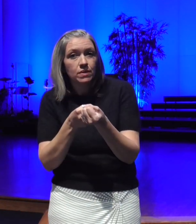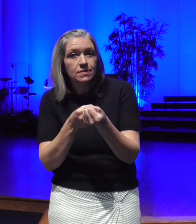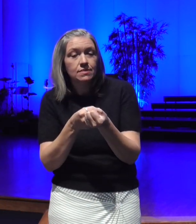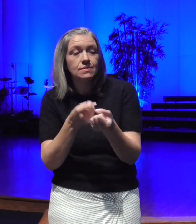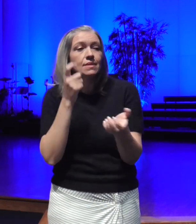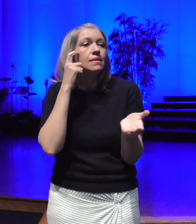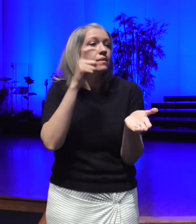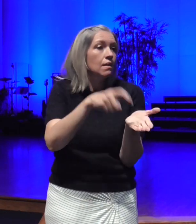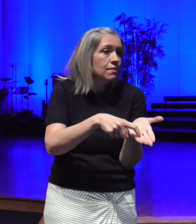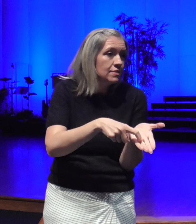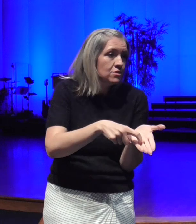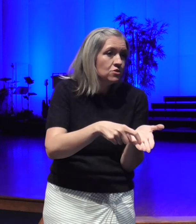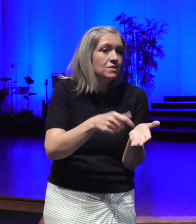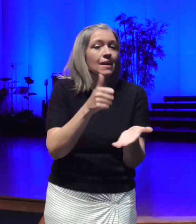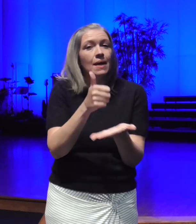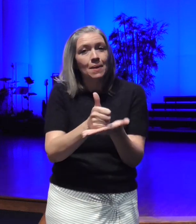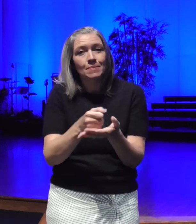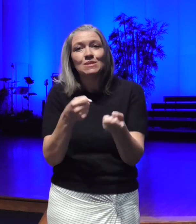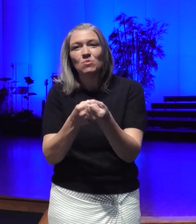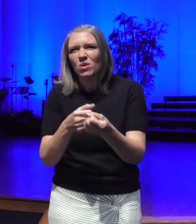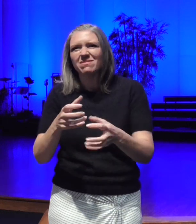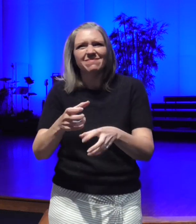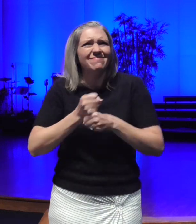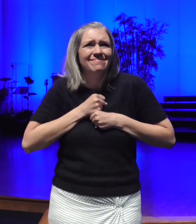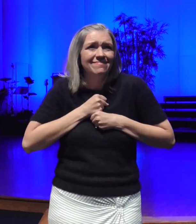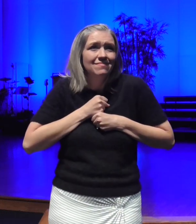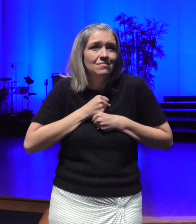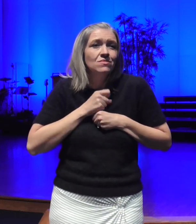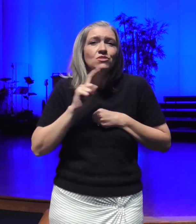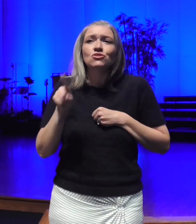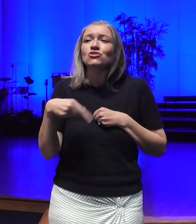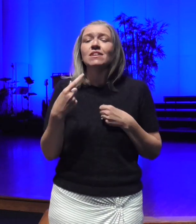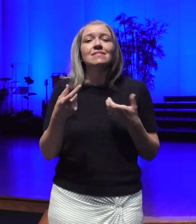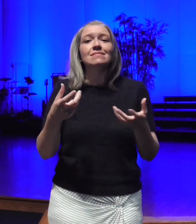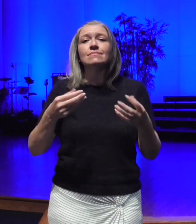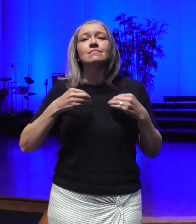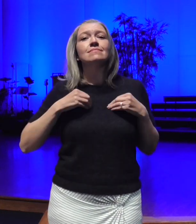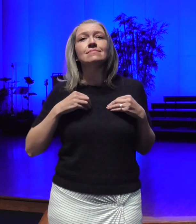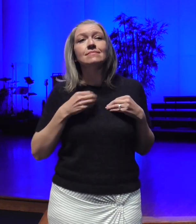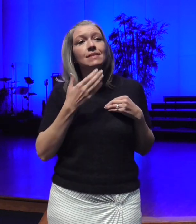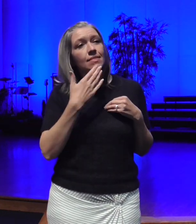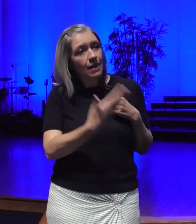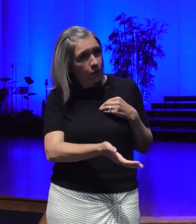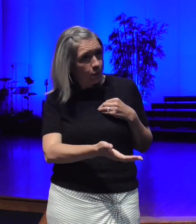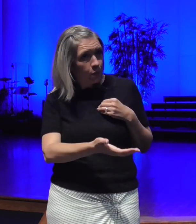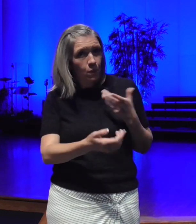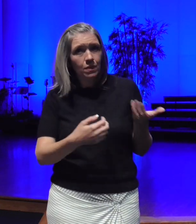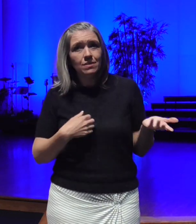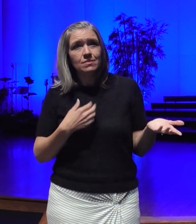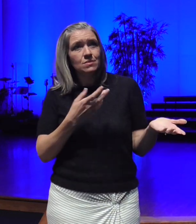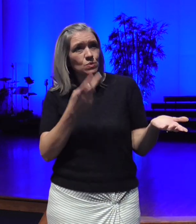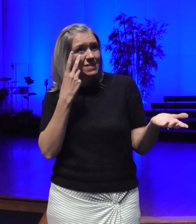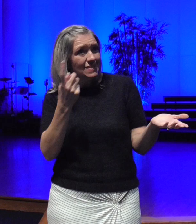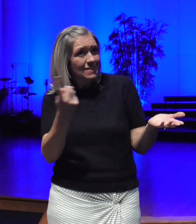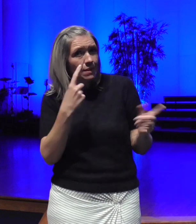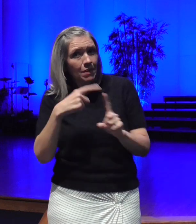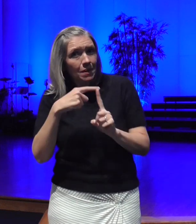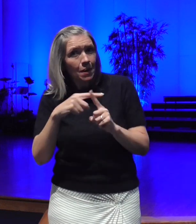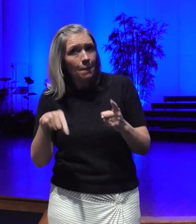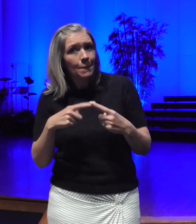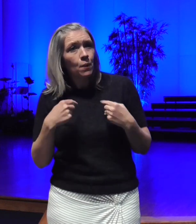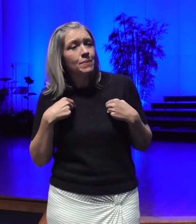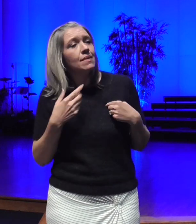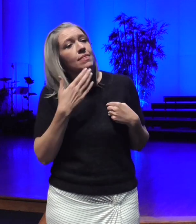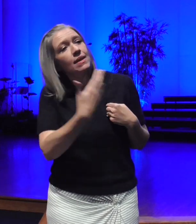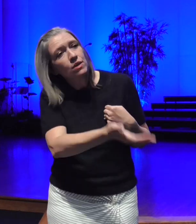help, support. To be a graceful receiver. Thank you. I'm so grateful that you see this about me. Thank you.